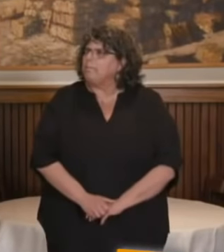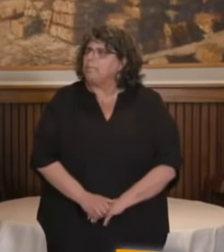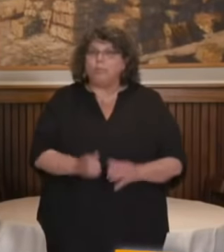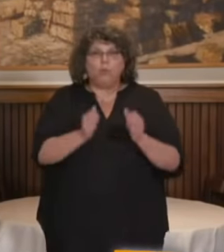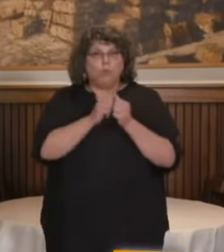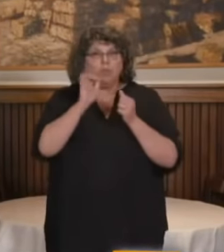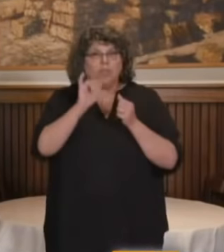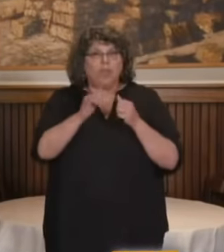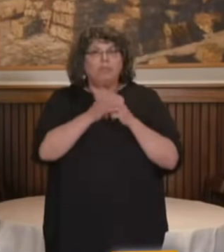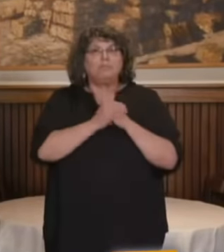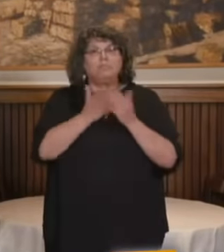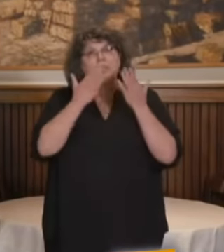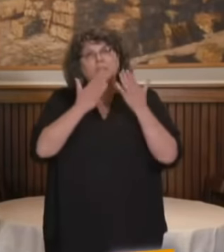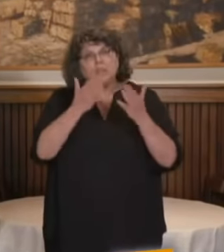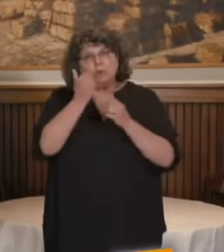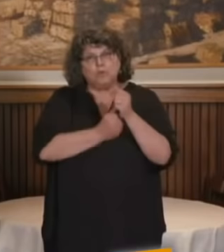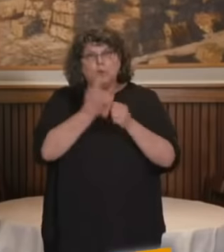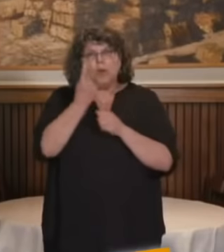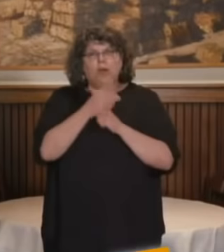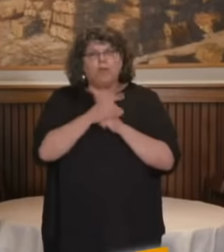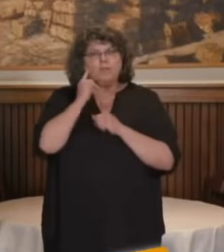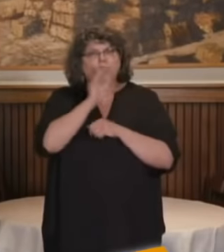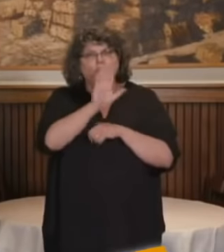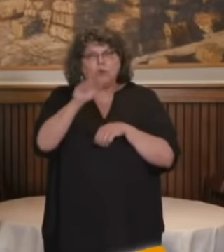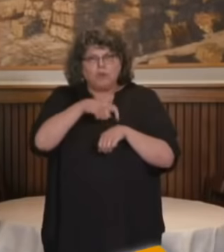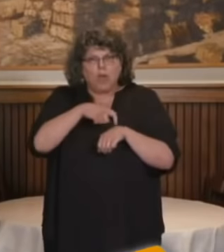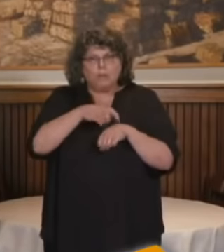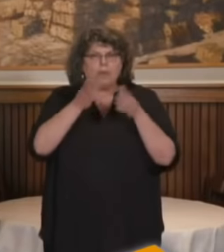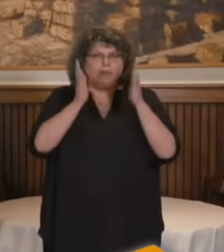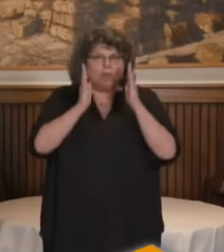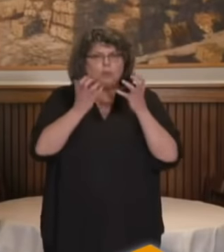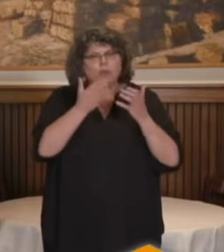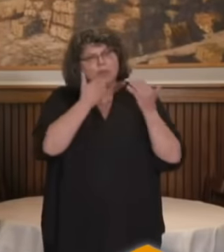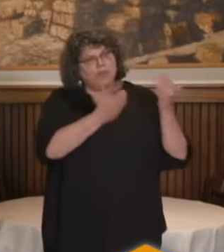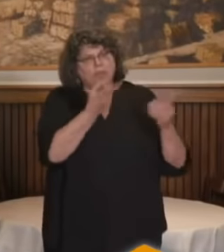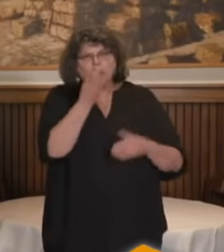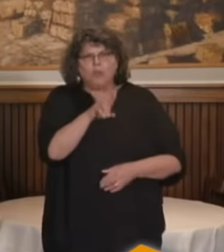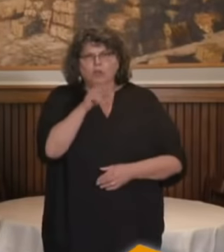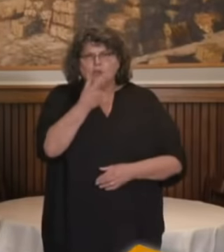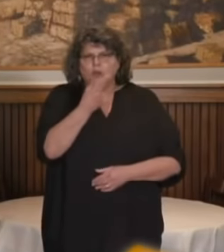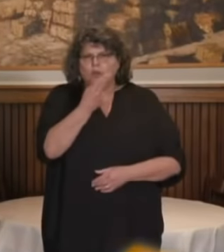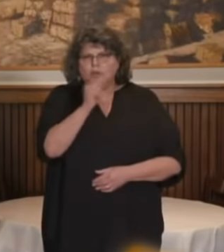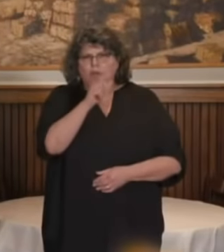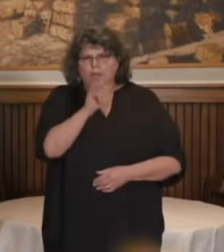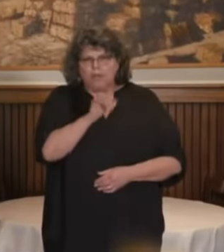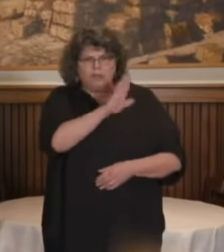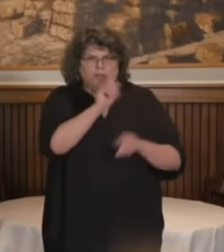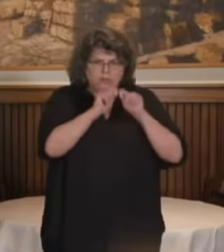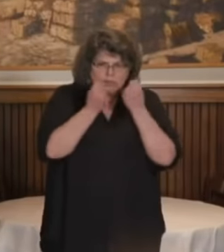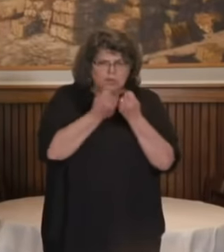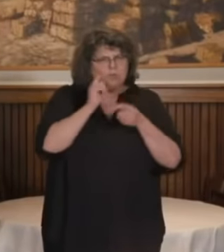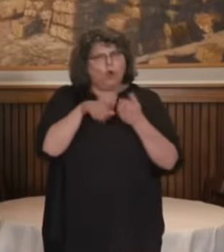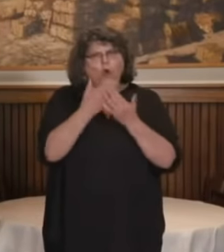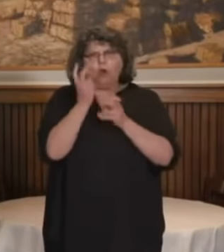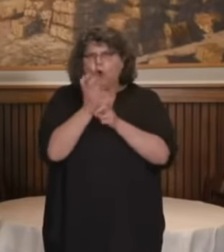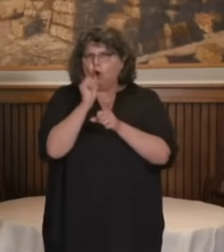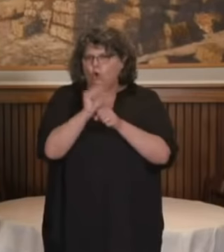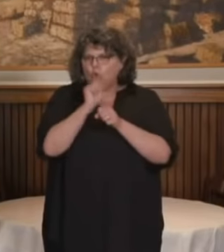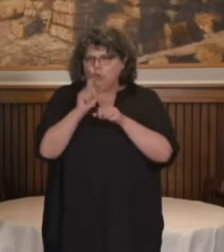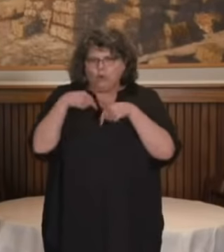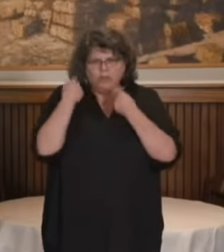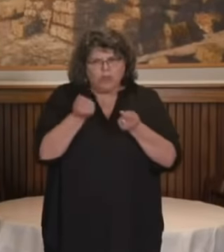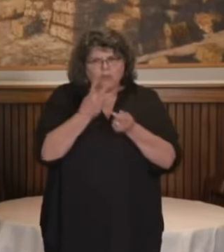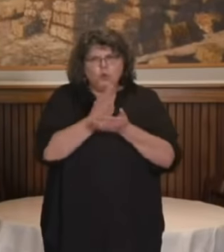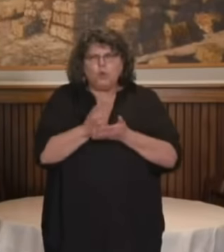Well, with that, I want to just thank everybody for their time and attention. I want to thank Dr. Galley and his team for all their hard work over the course of the last few